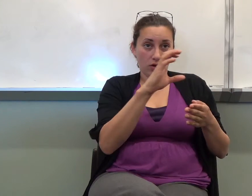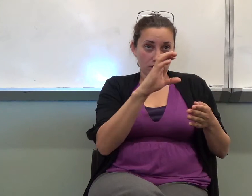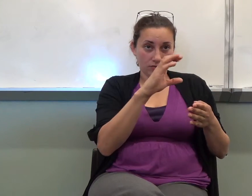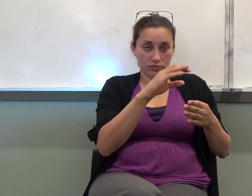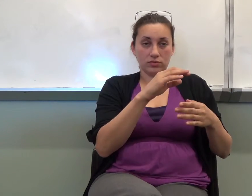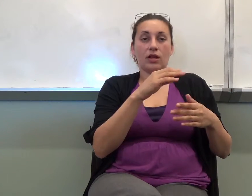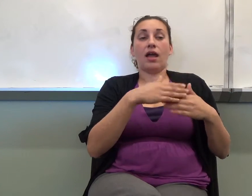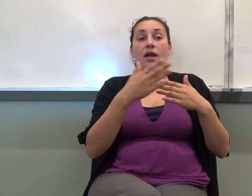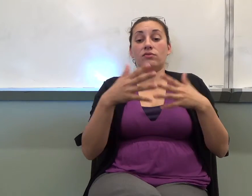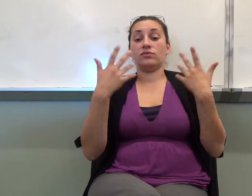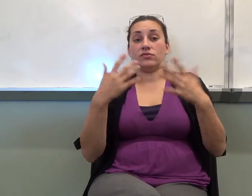That's